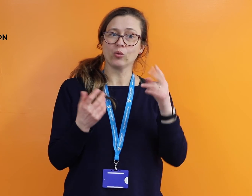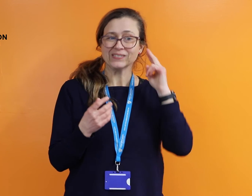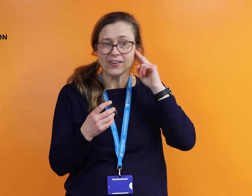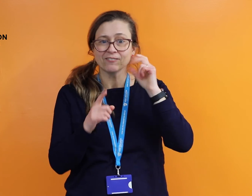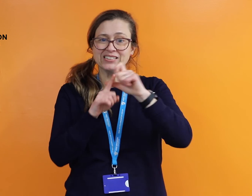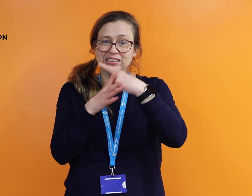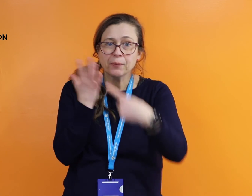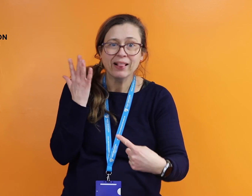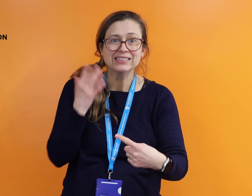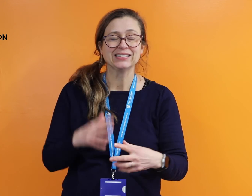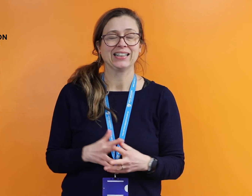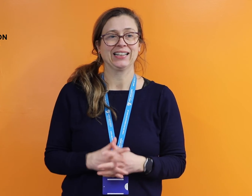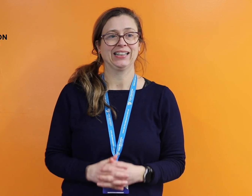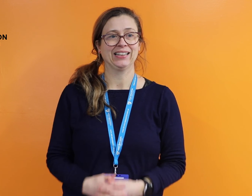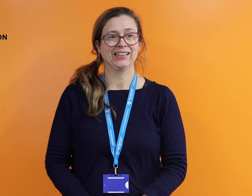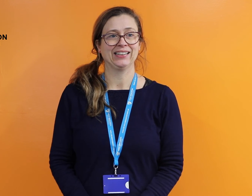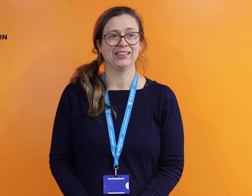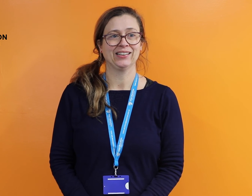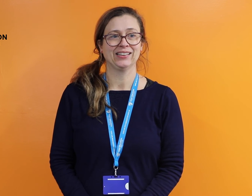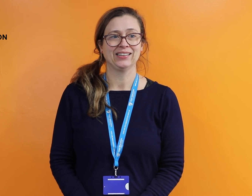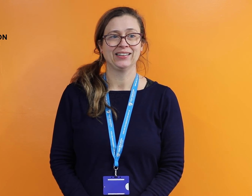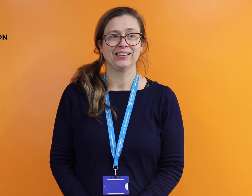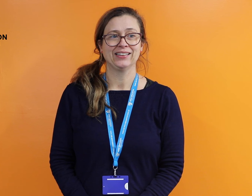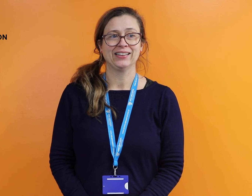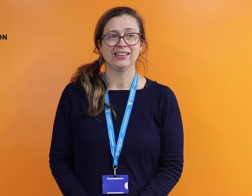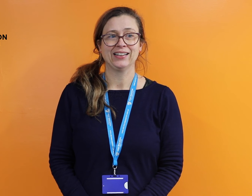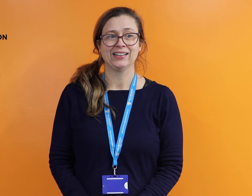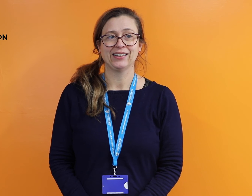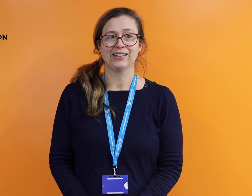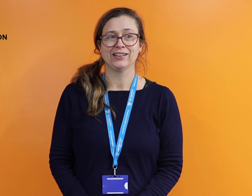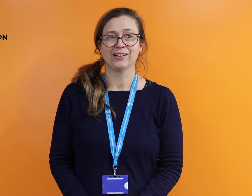and it will learn about deafness, disability and deaf culture.